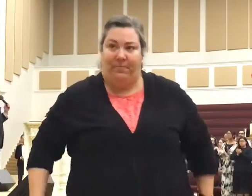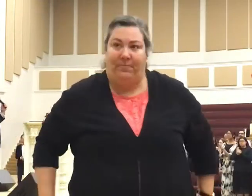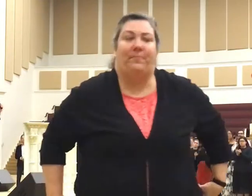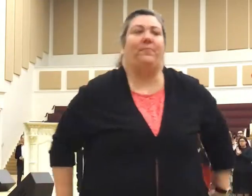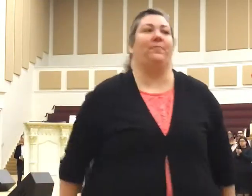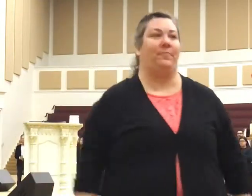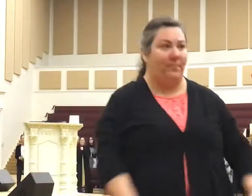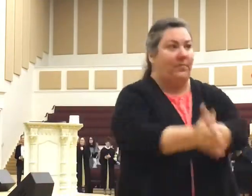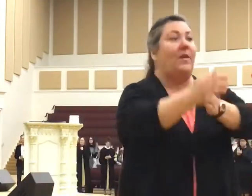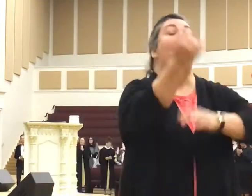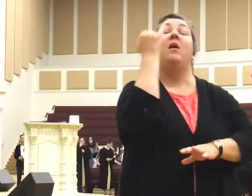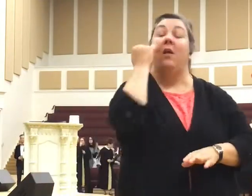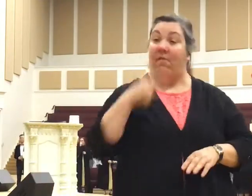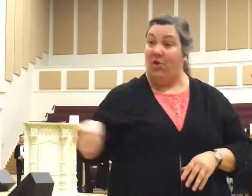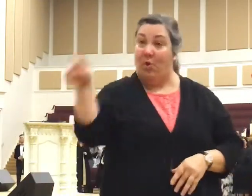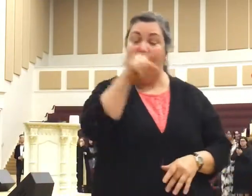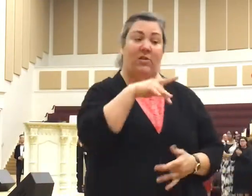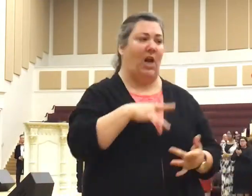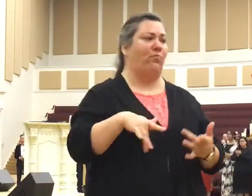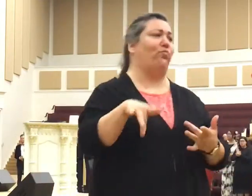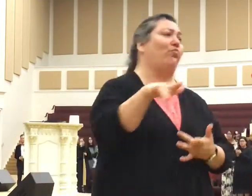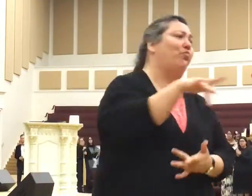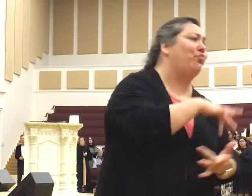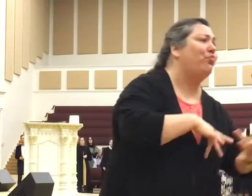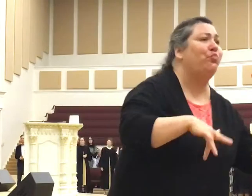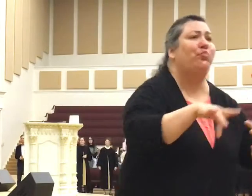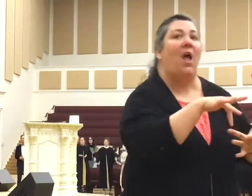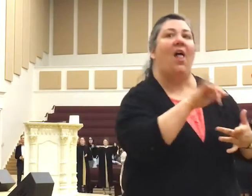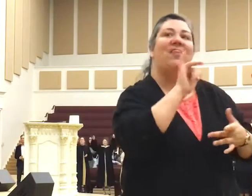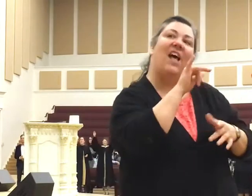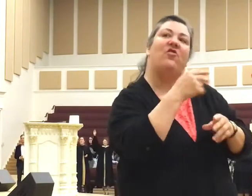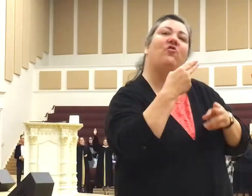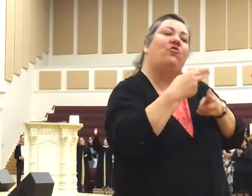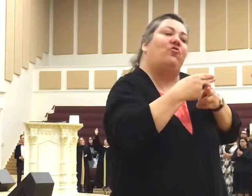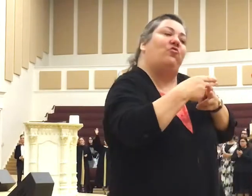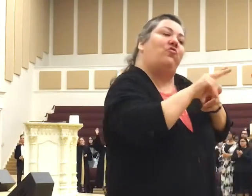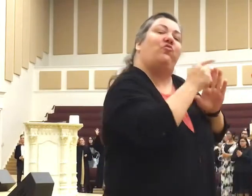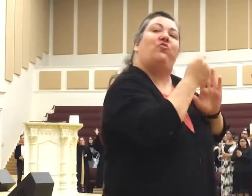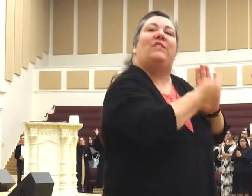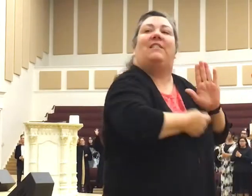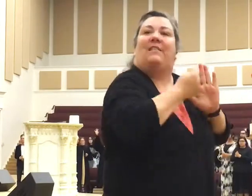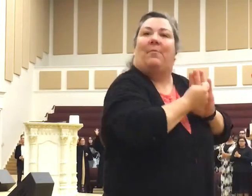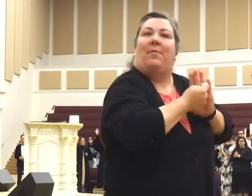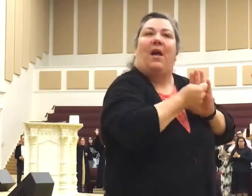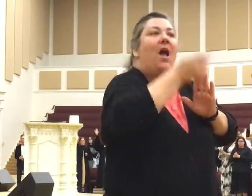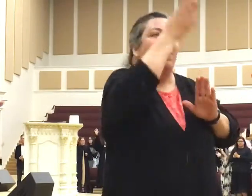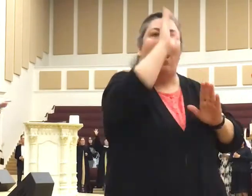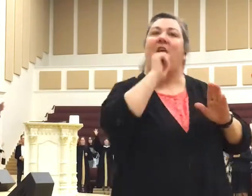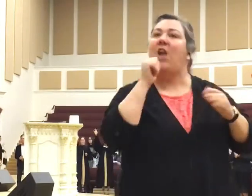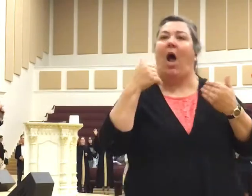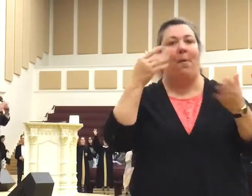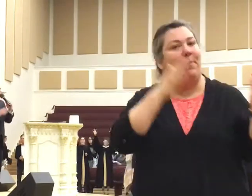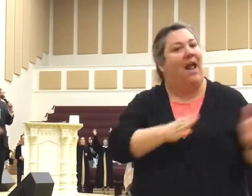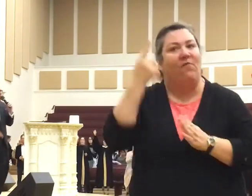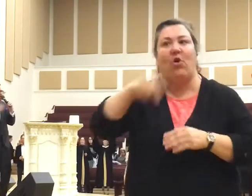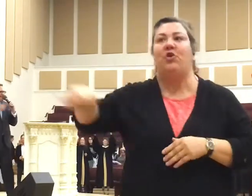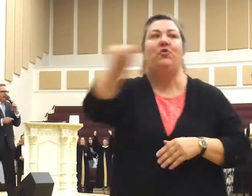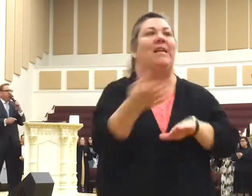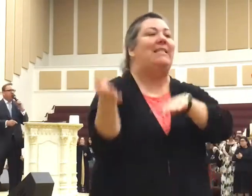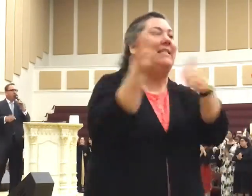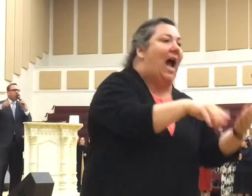All right. So if you've been wondering, it was only for a season. God never intended for you to die in a wilderness.